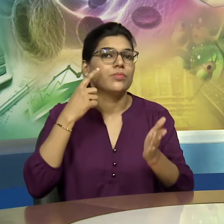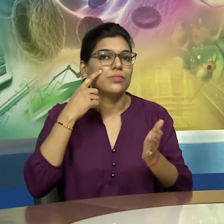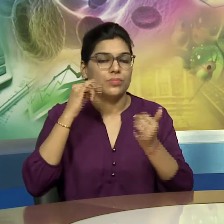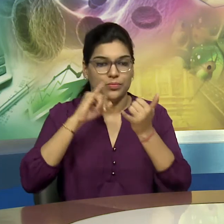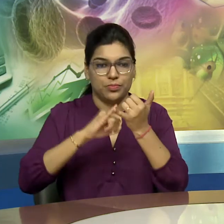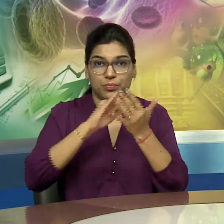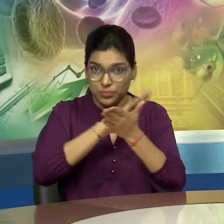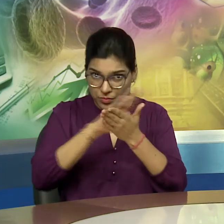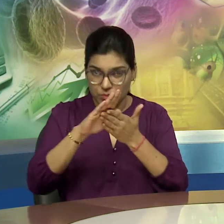simple past.